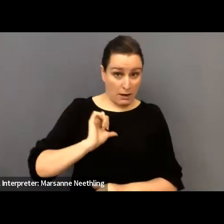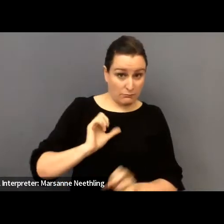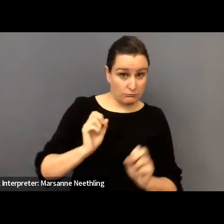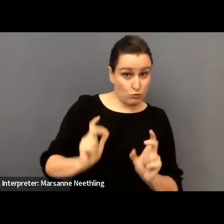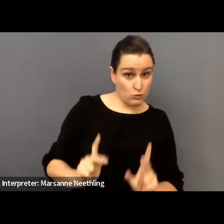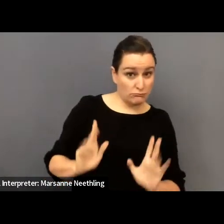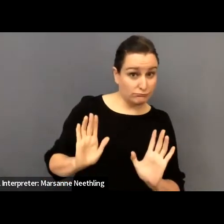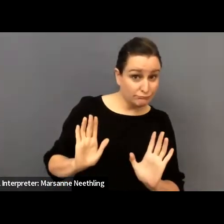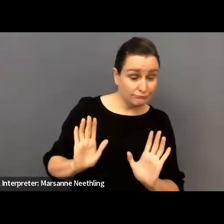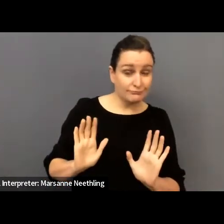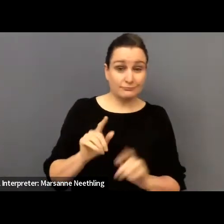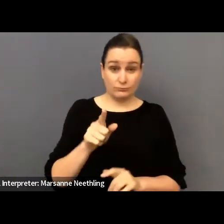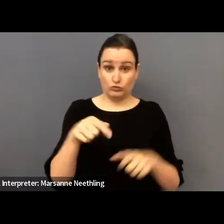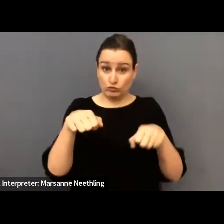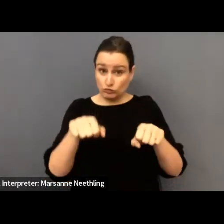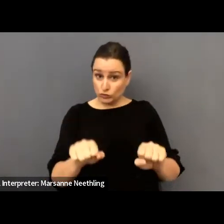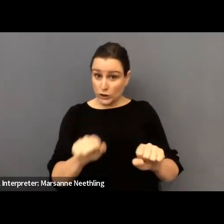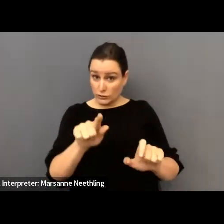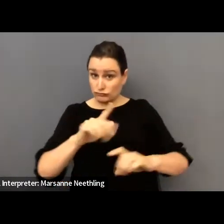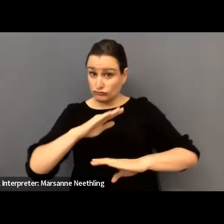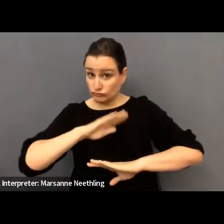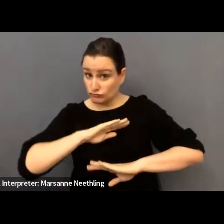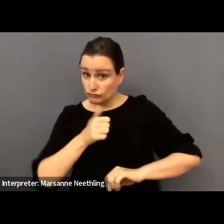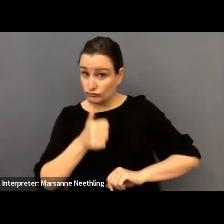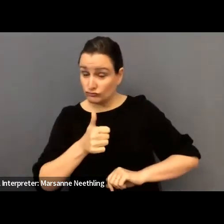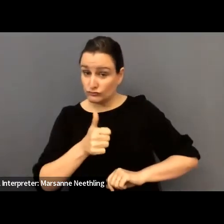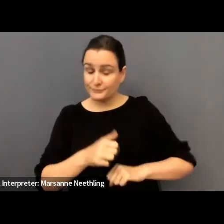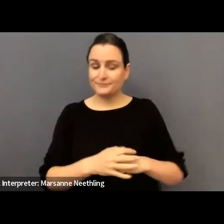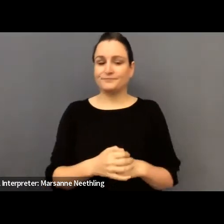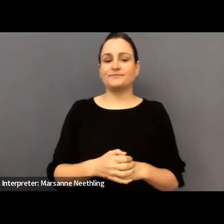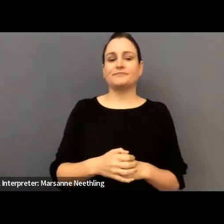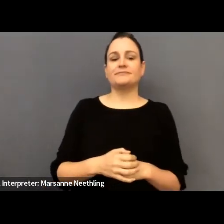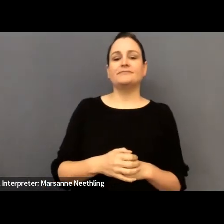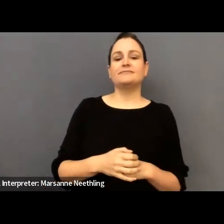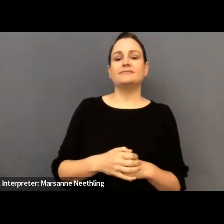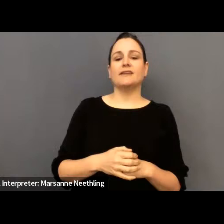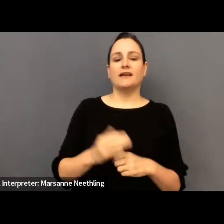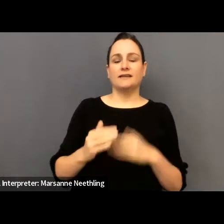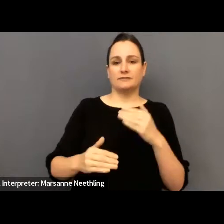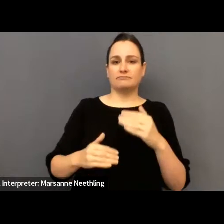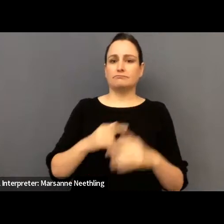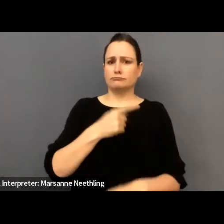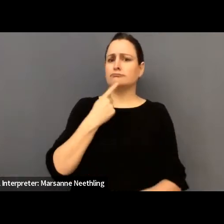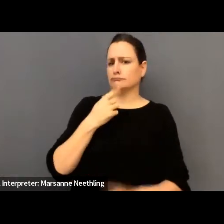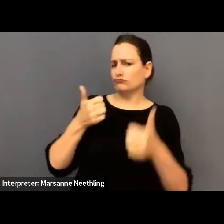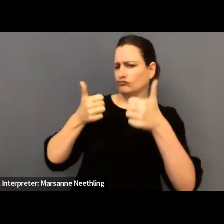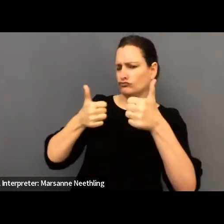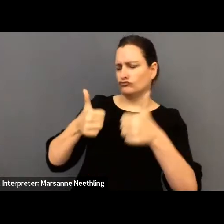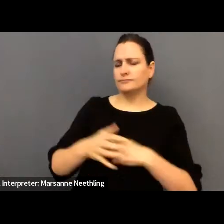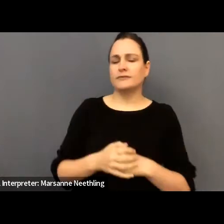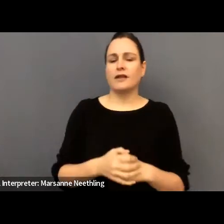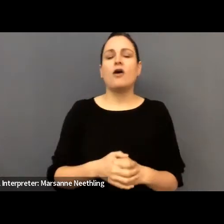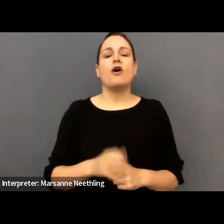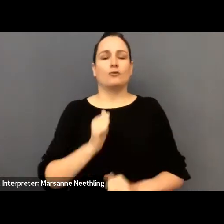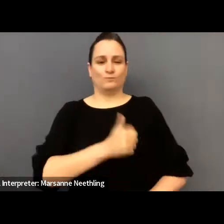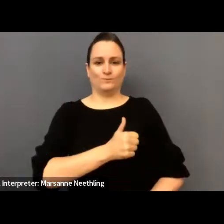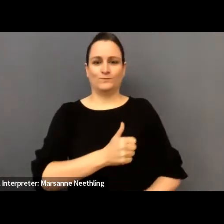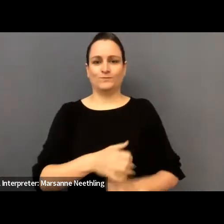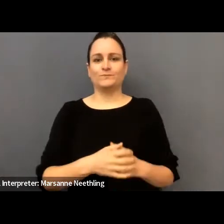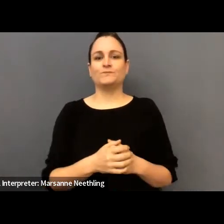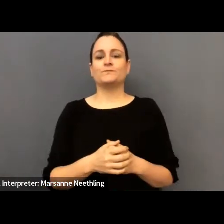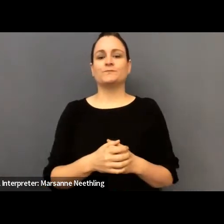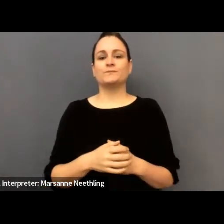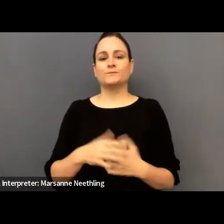panel and add some more thoughts after Sure. Modiegi has given